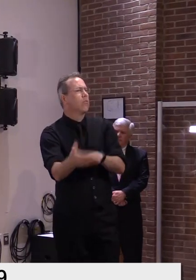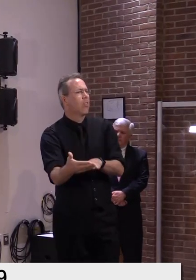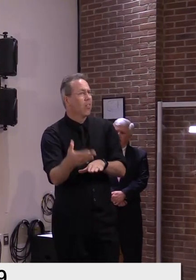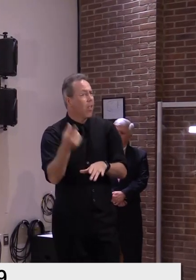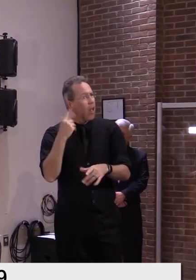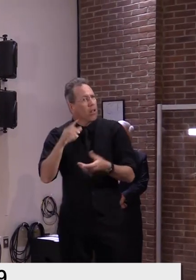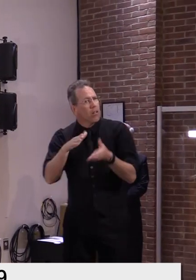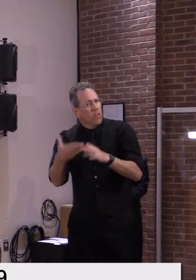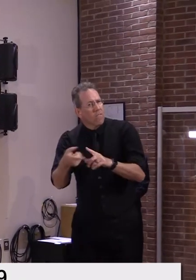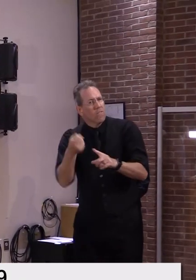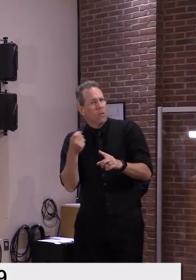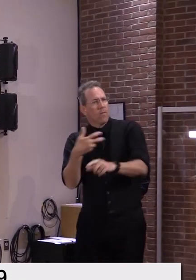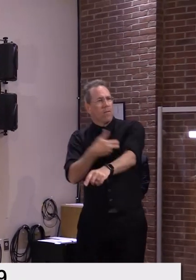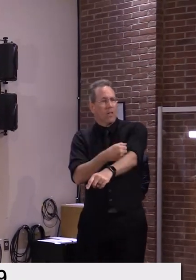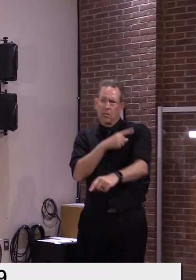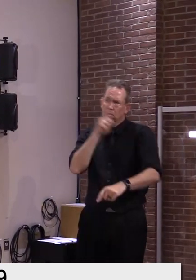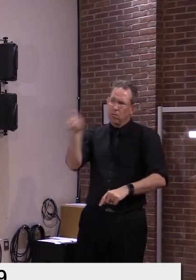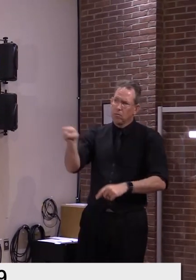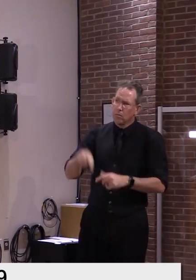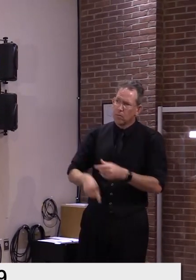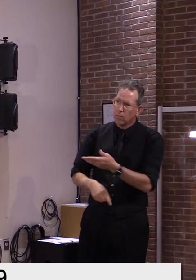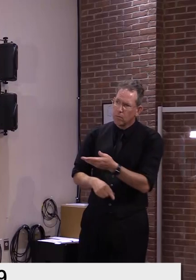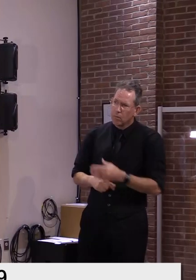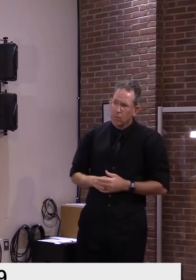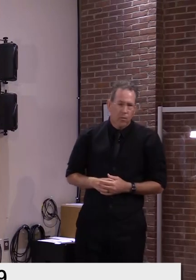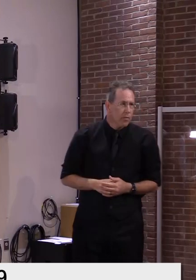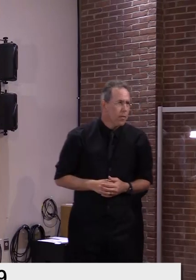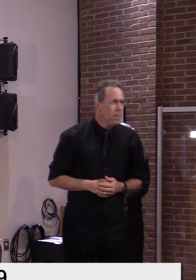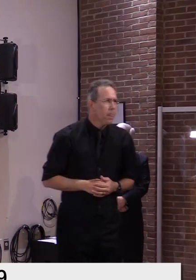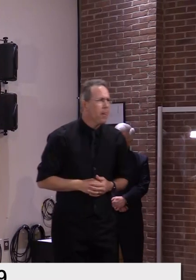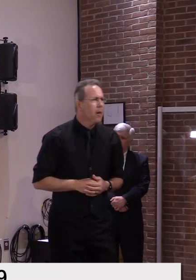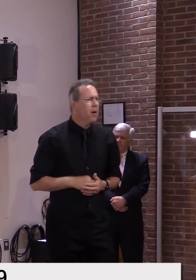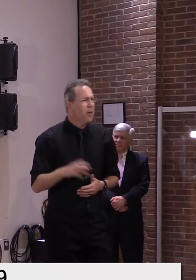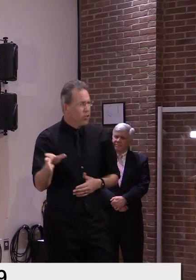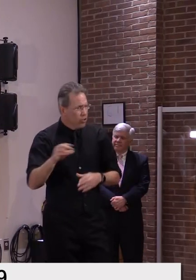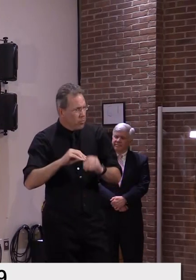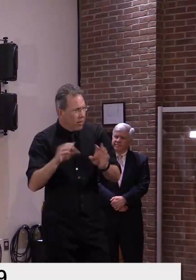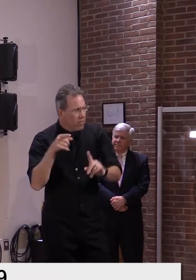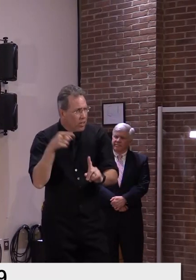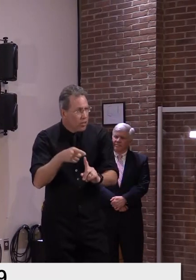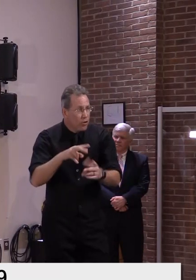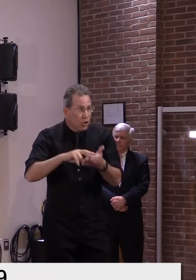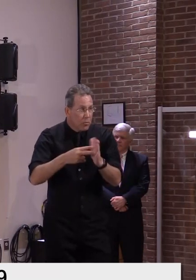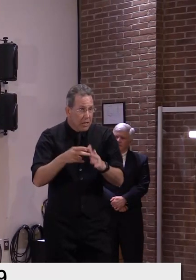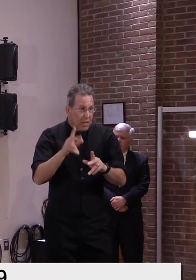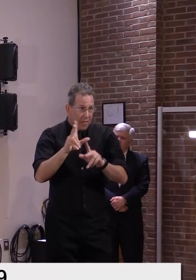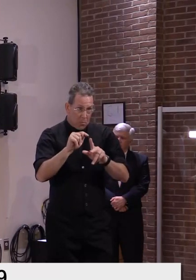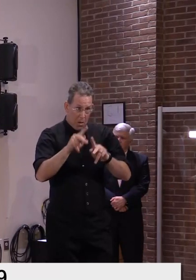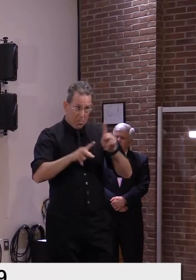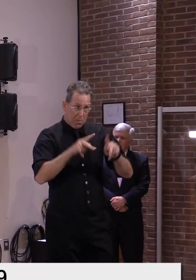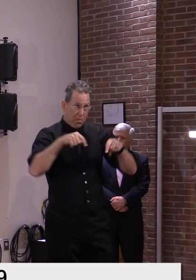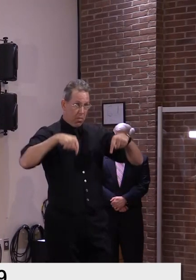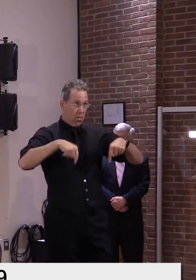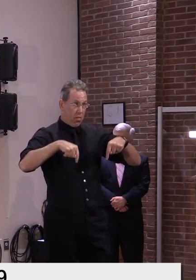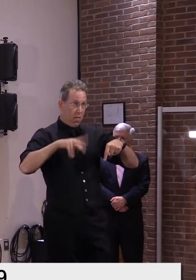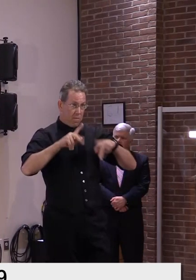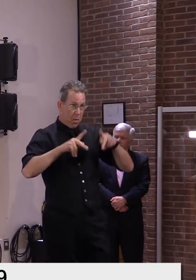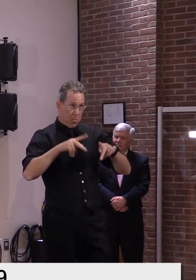So your question has to do with people who've gotten the vaccine as Vermonters and